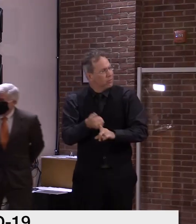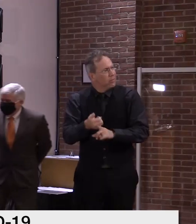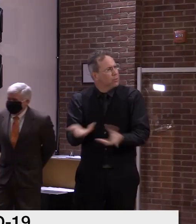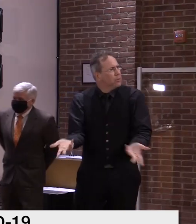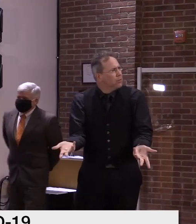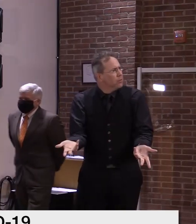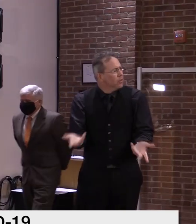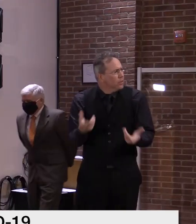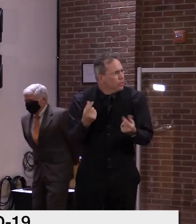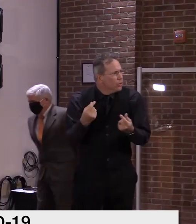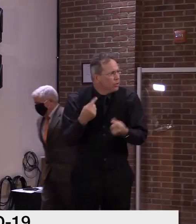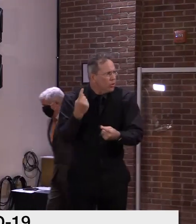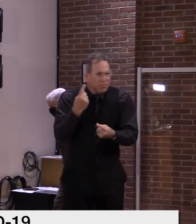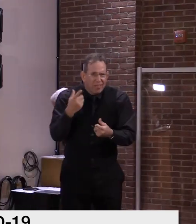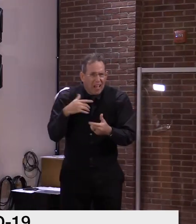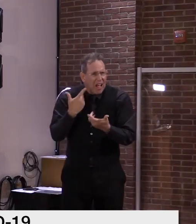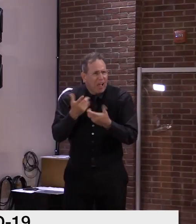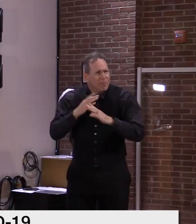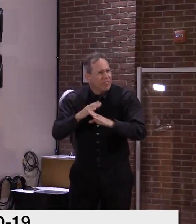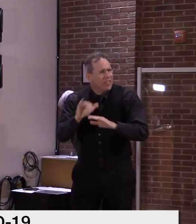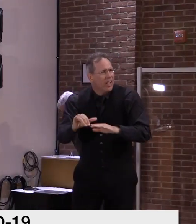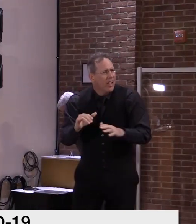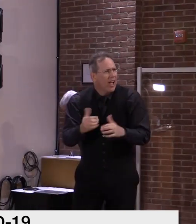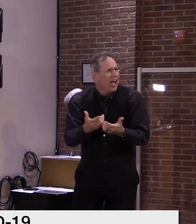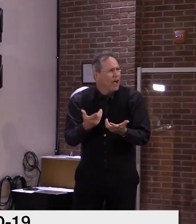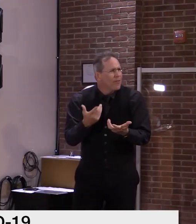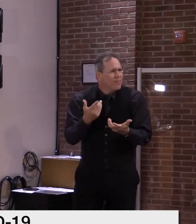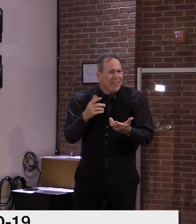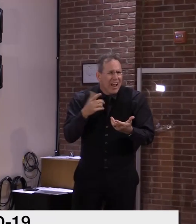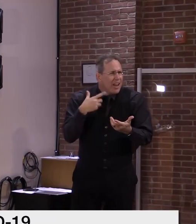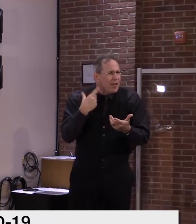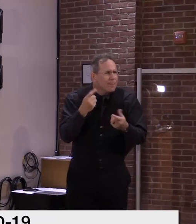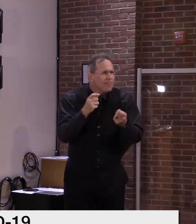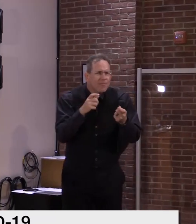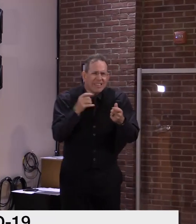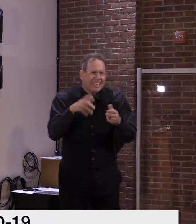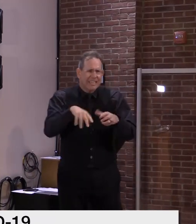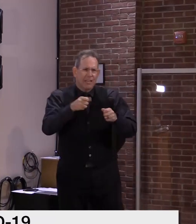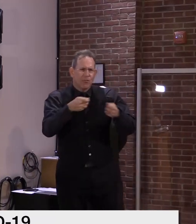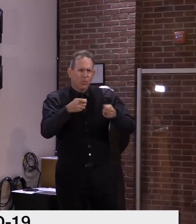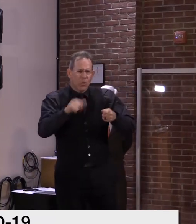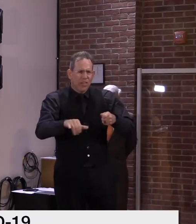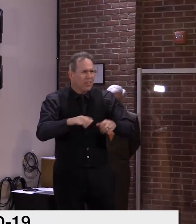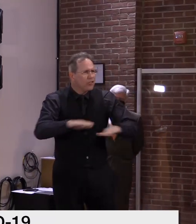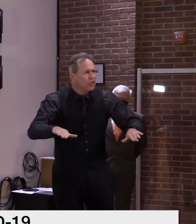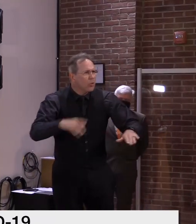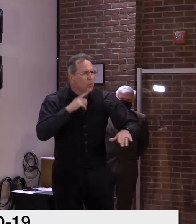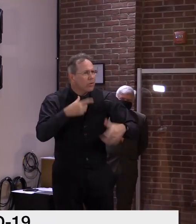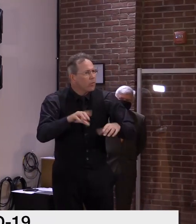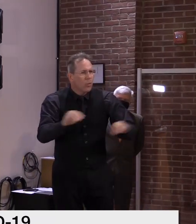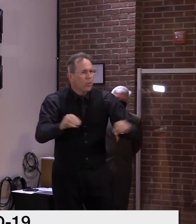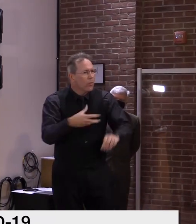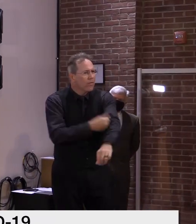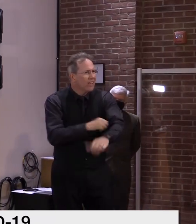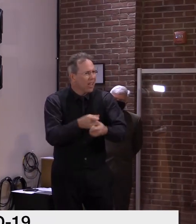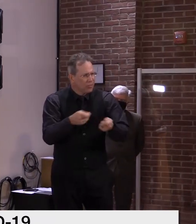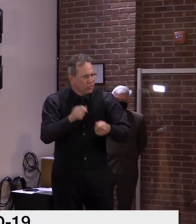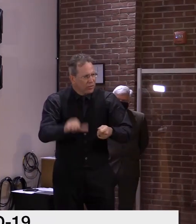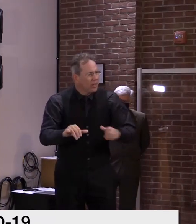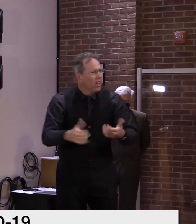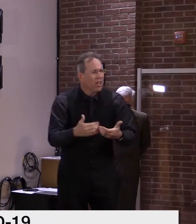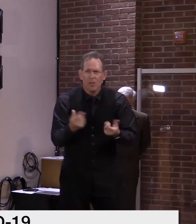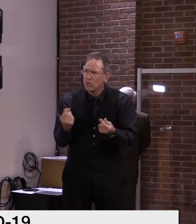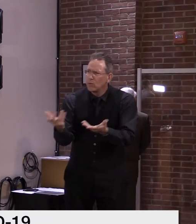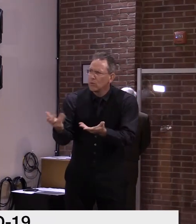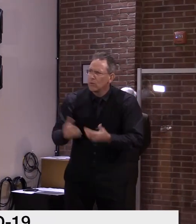handle until they're done too? Oh, sorry. Yeah, potentially is the important word, because when we watch how the virus